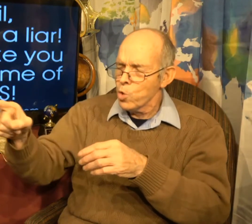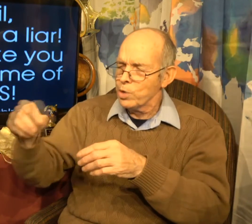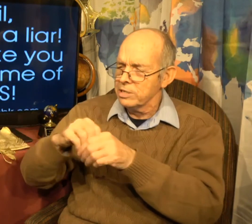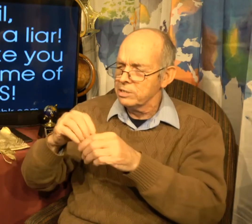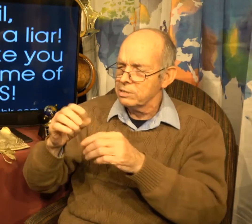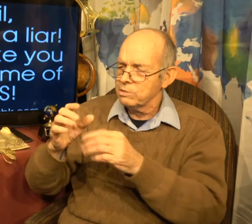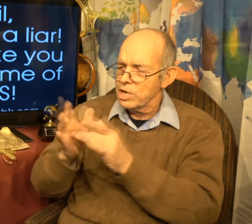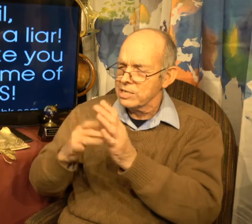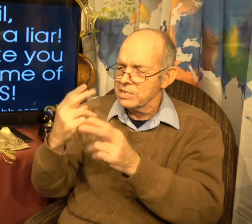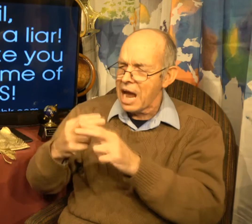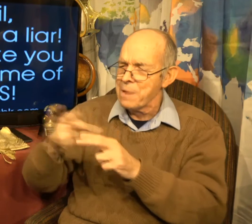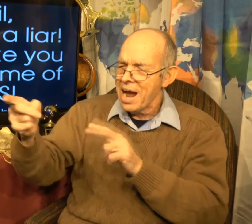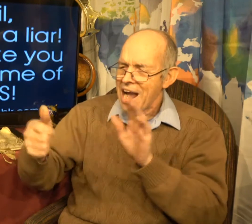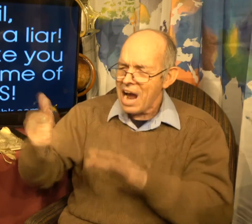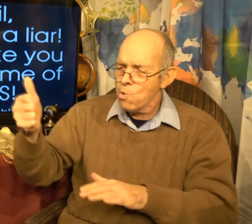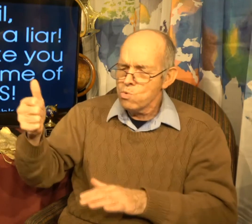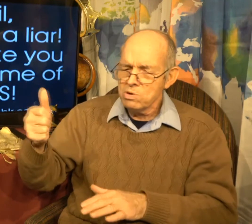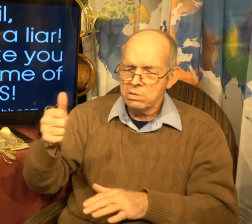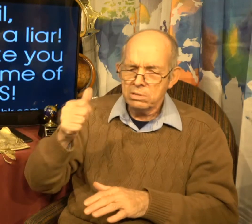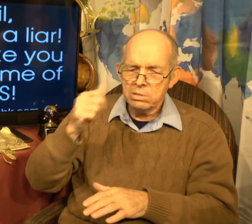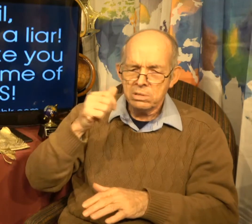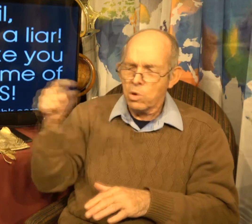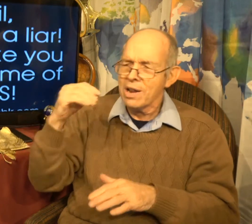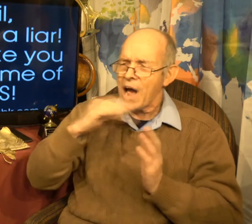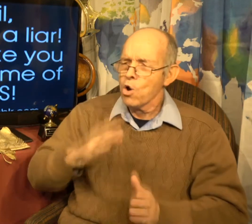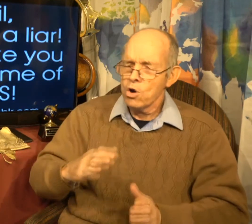Repeating teacher's name. Oh, you're a liar.